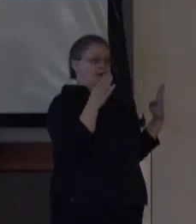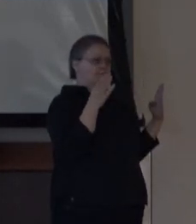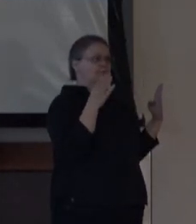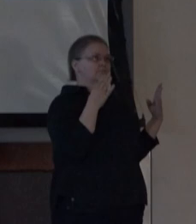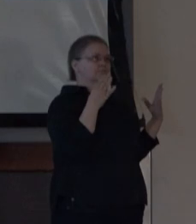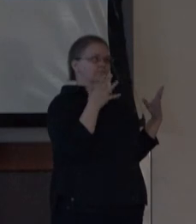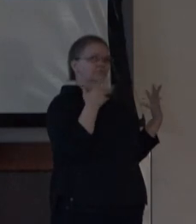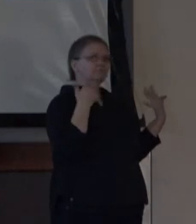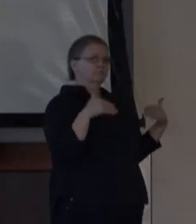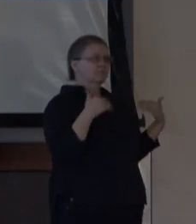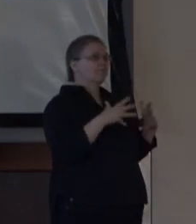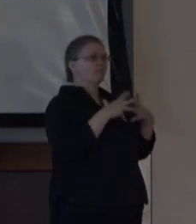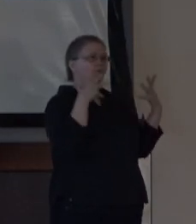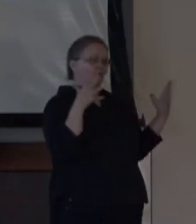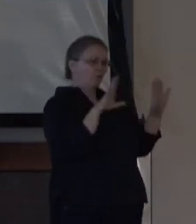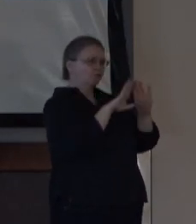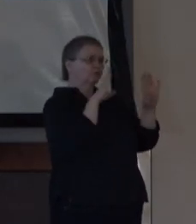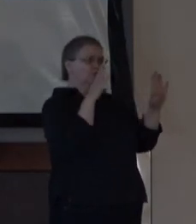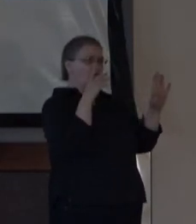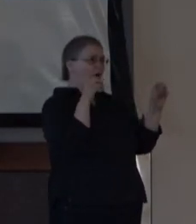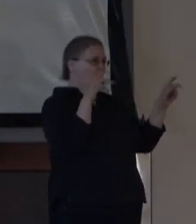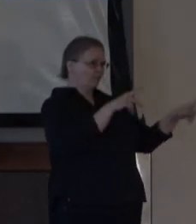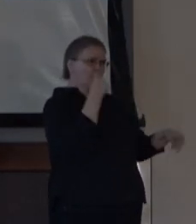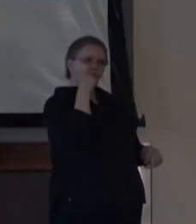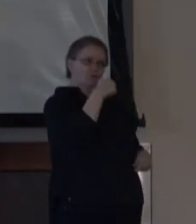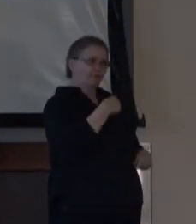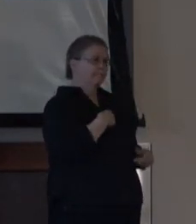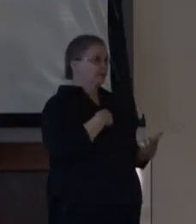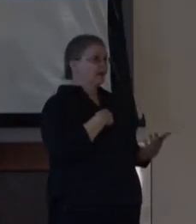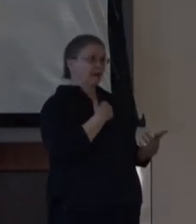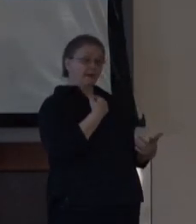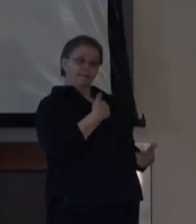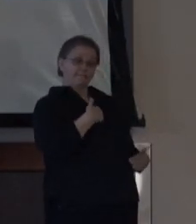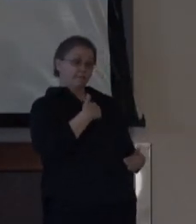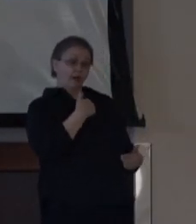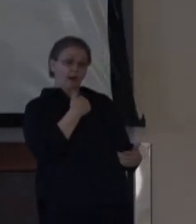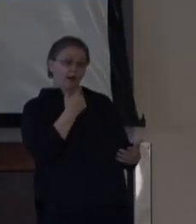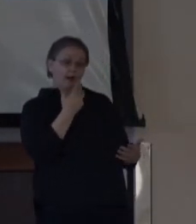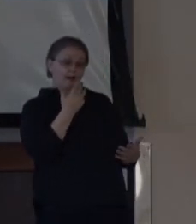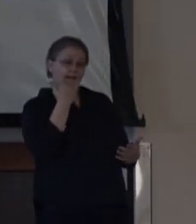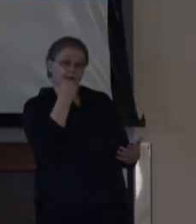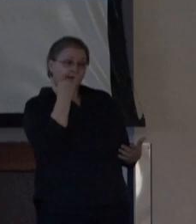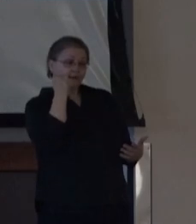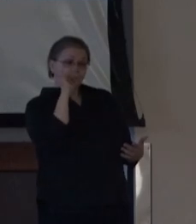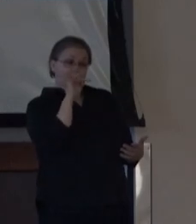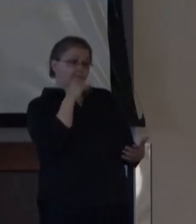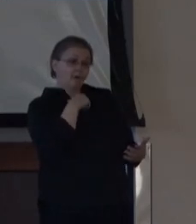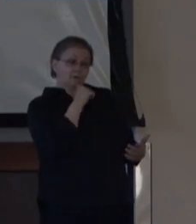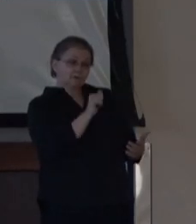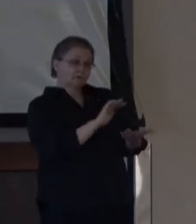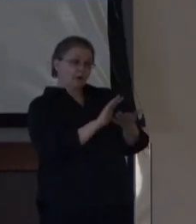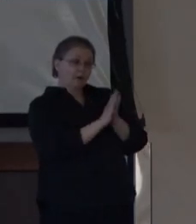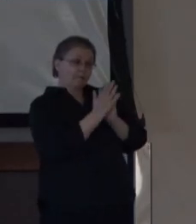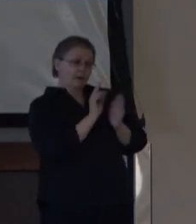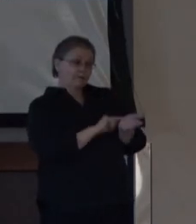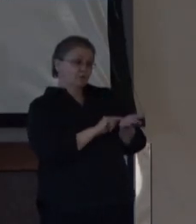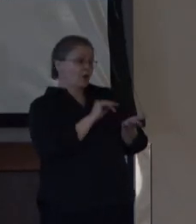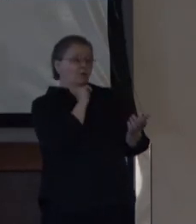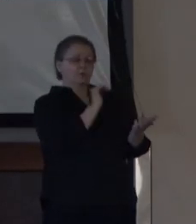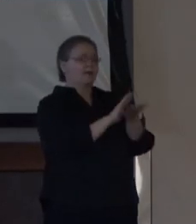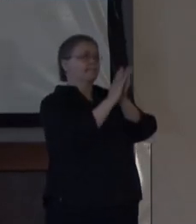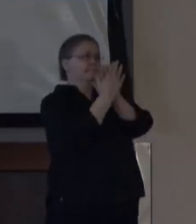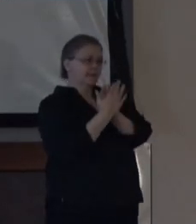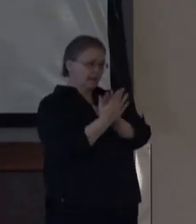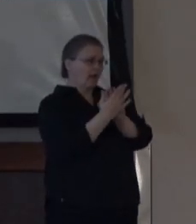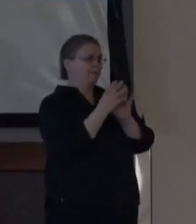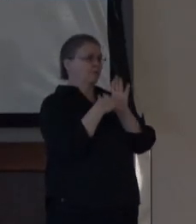tremendous amount of doors for me. If I were not a nurse, again, I don't think I'd be a representative in the